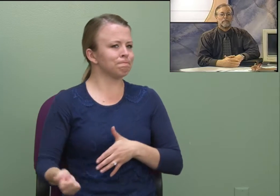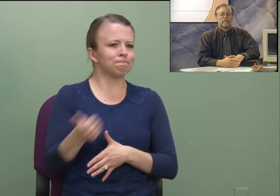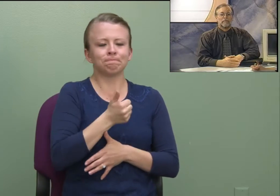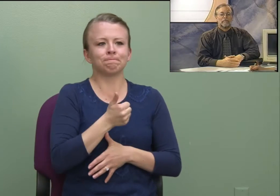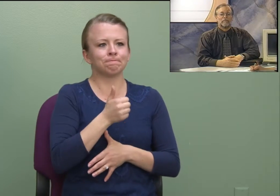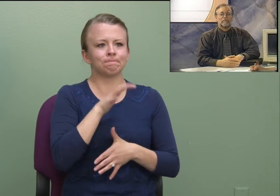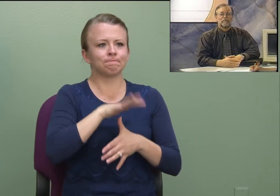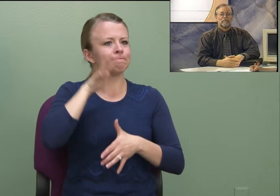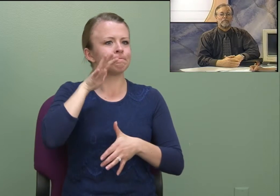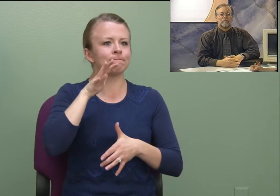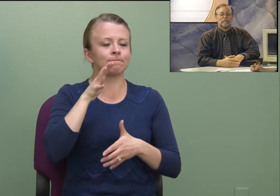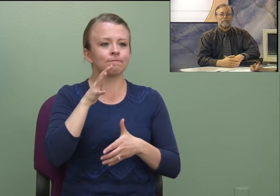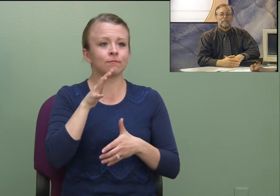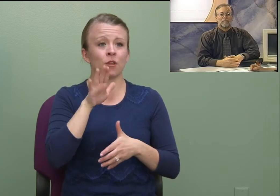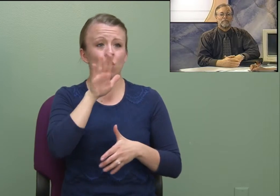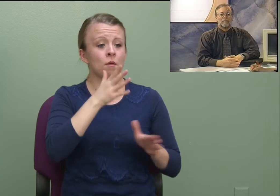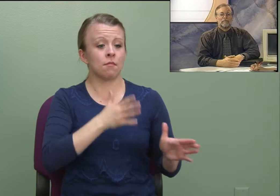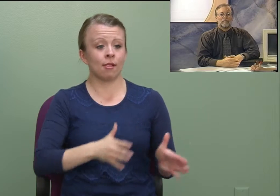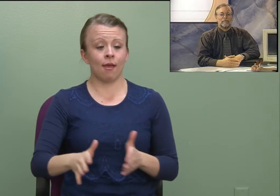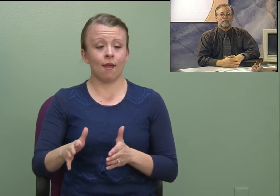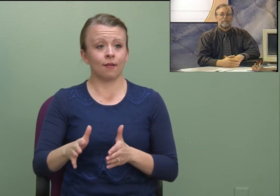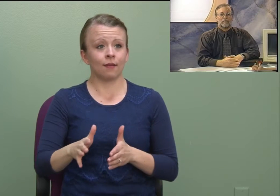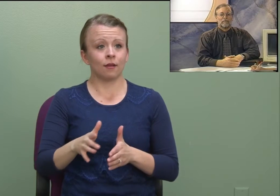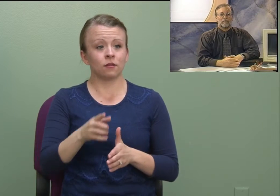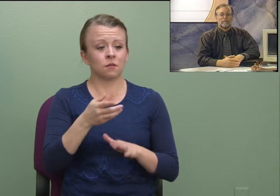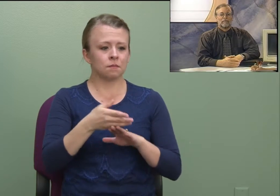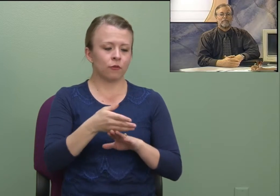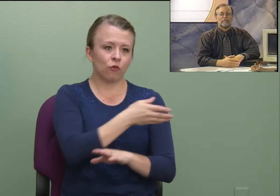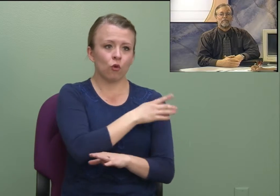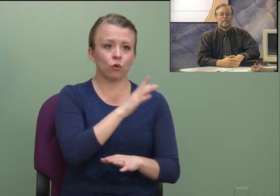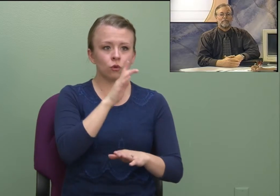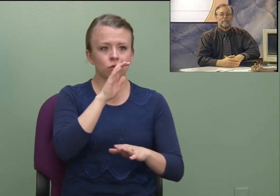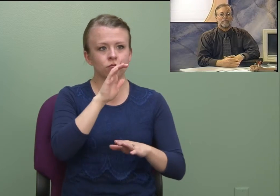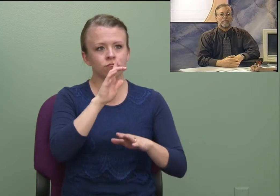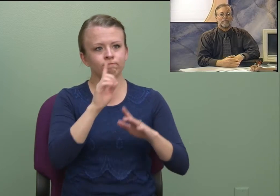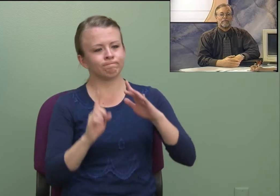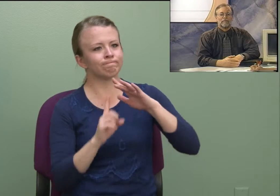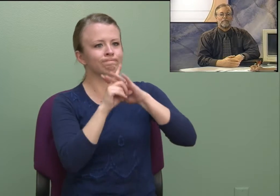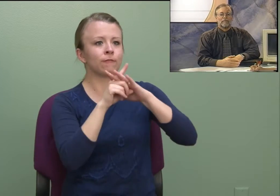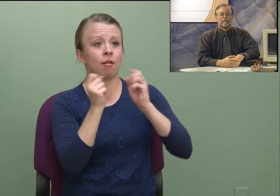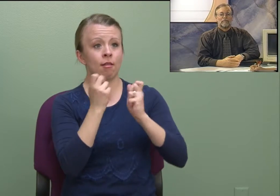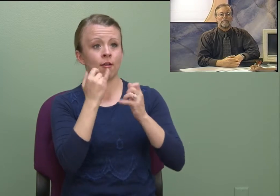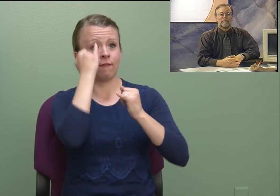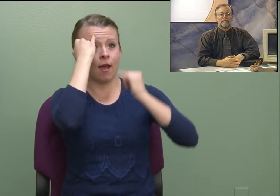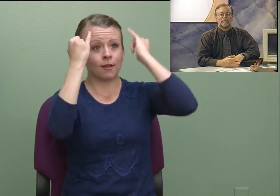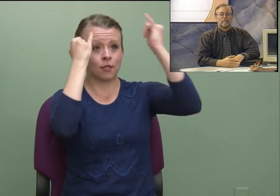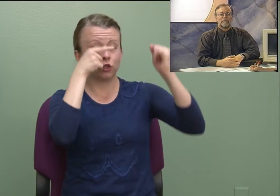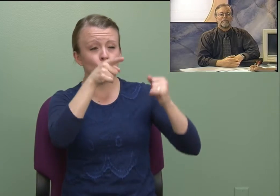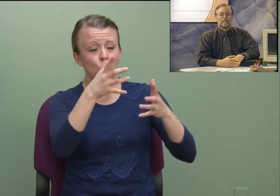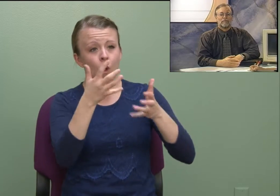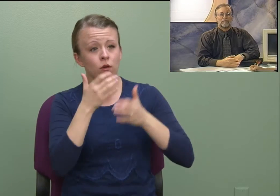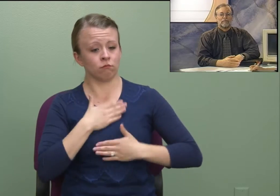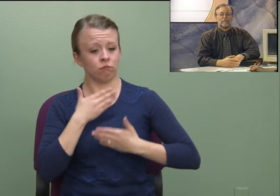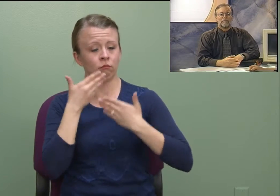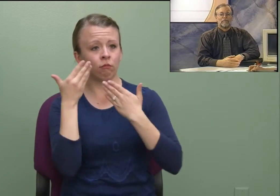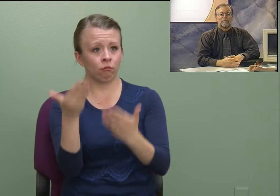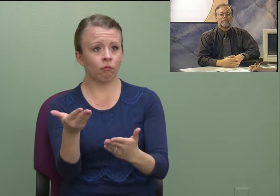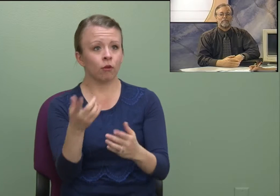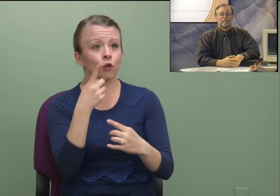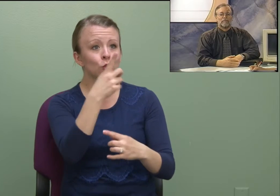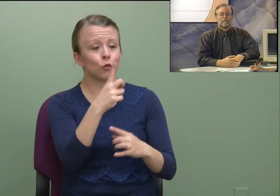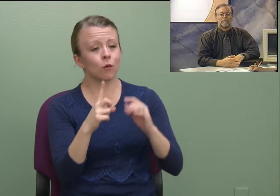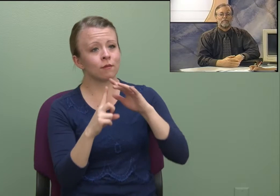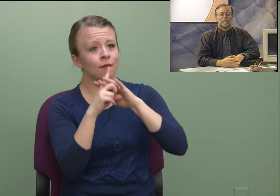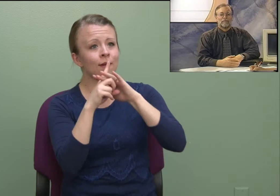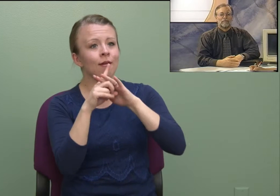this area in your planning was before you came up with a lot of ideas of classes you wanted to offer, you came